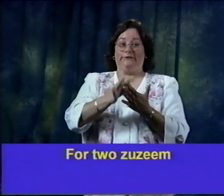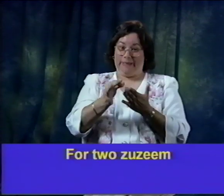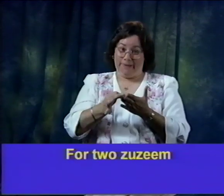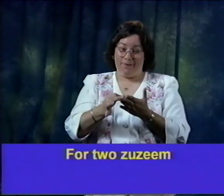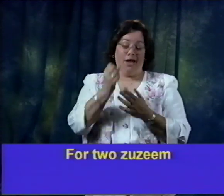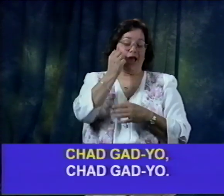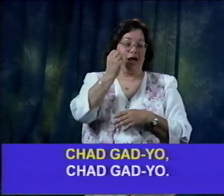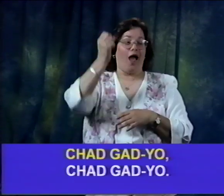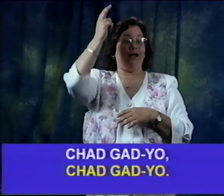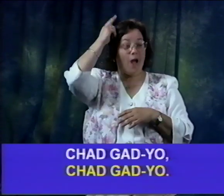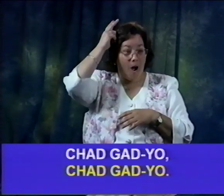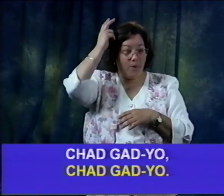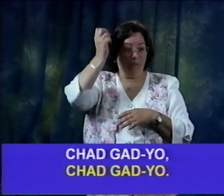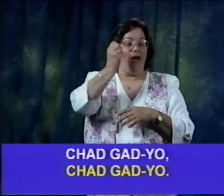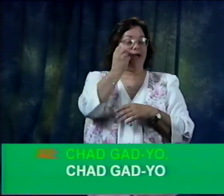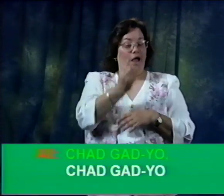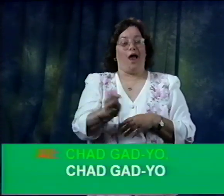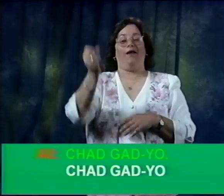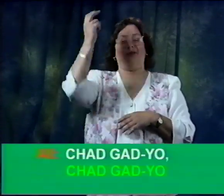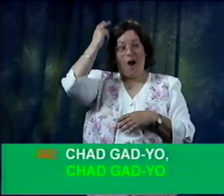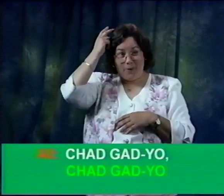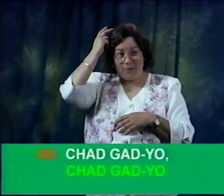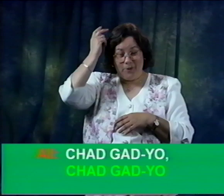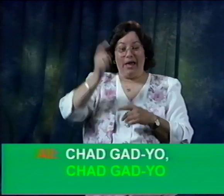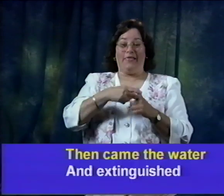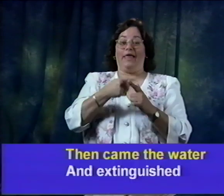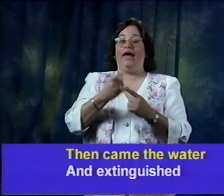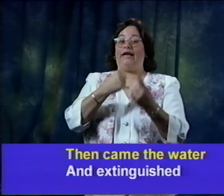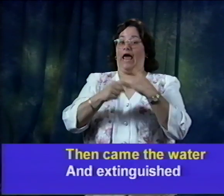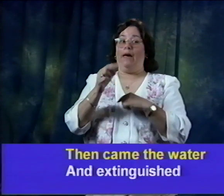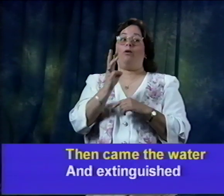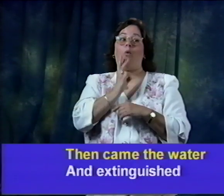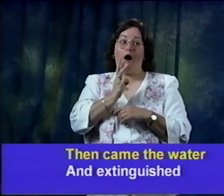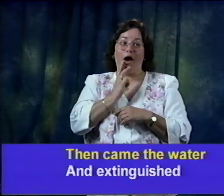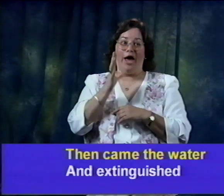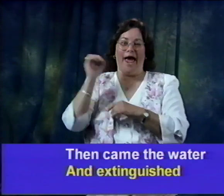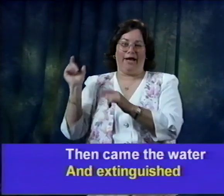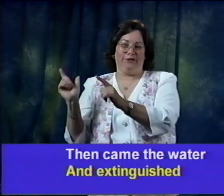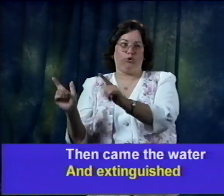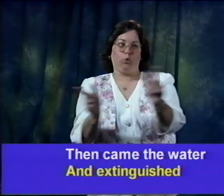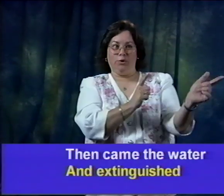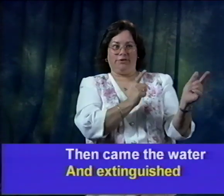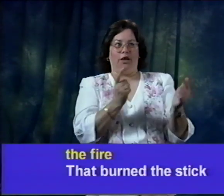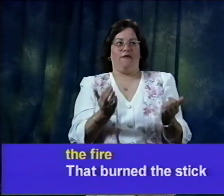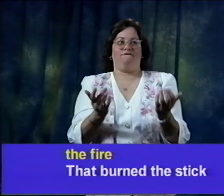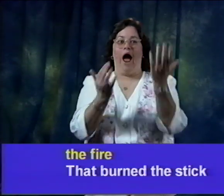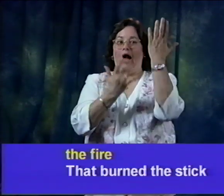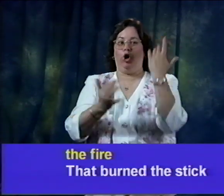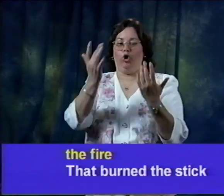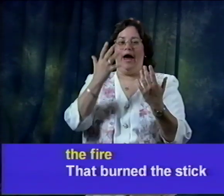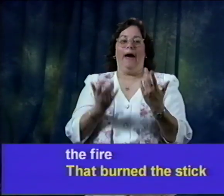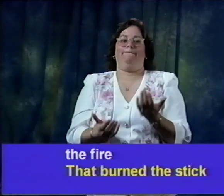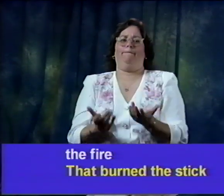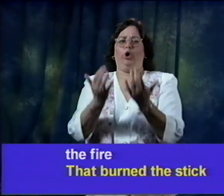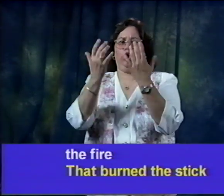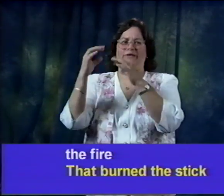zuzim. Had Gad Yah, Had Gad Yah. Then came the water and extinguished the fire that burned the